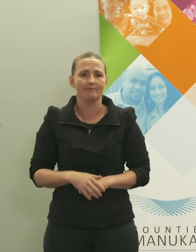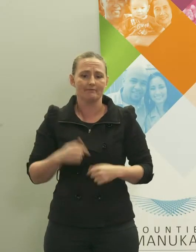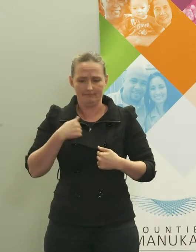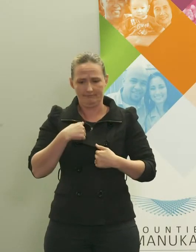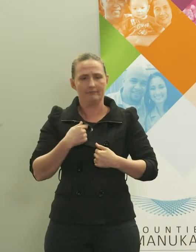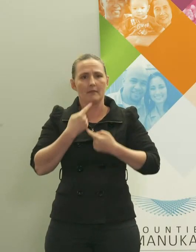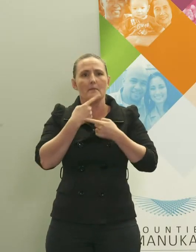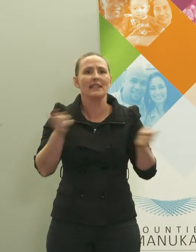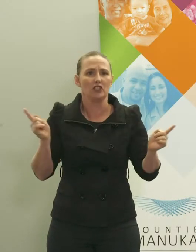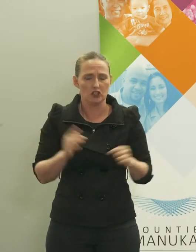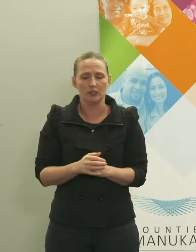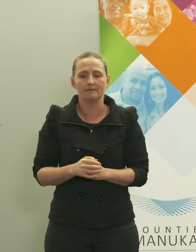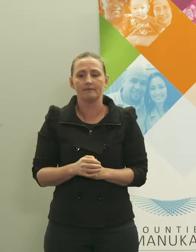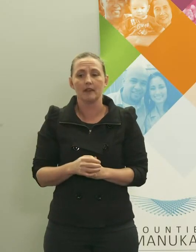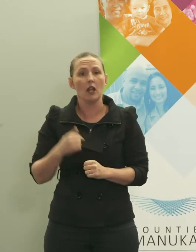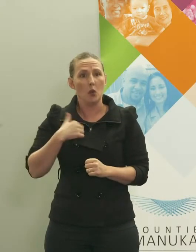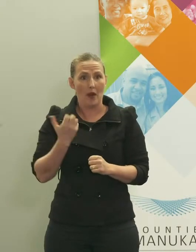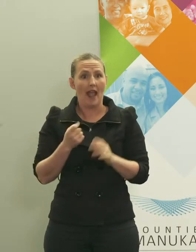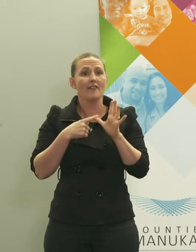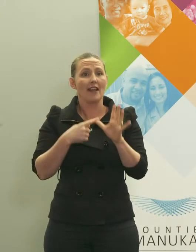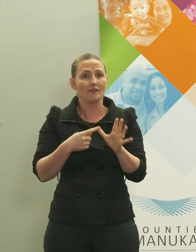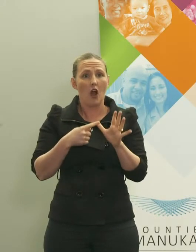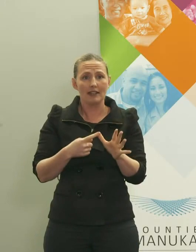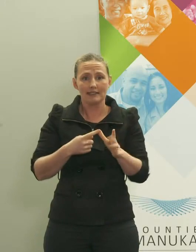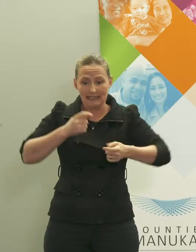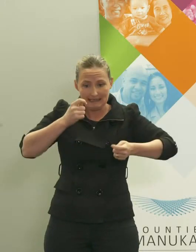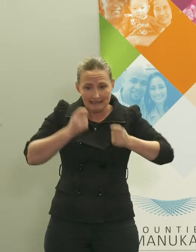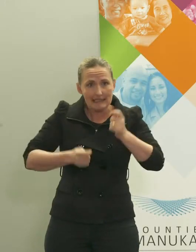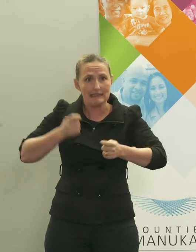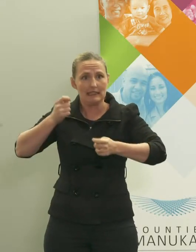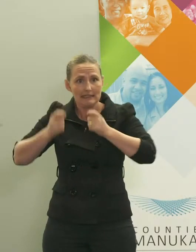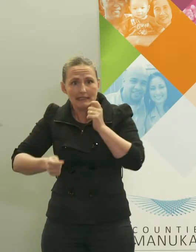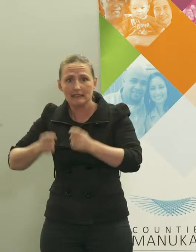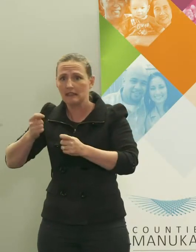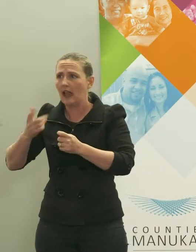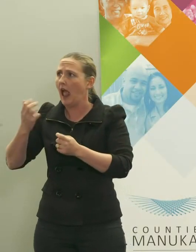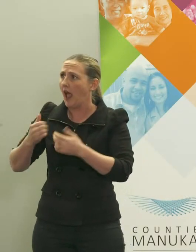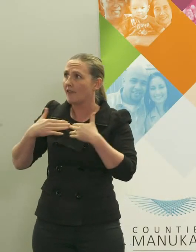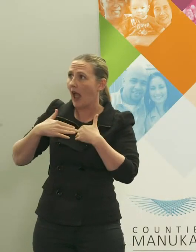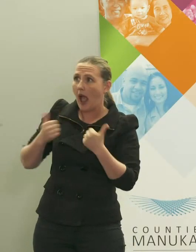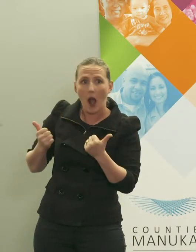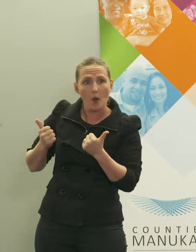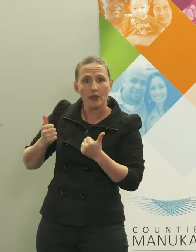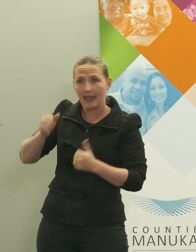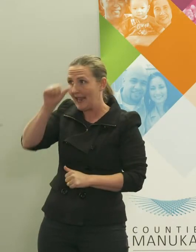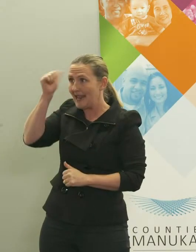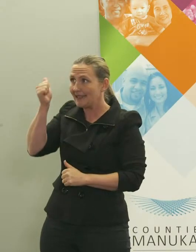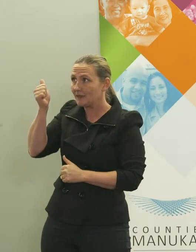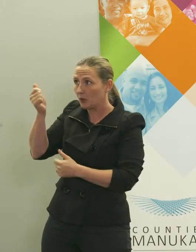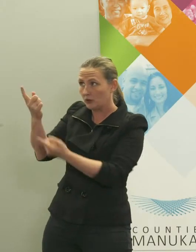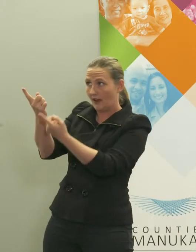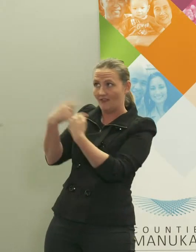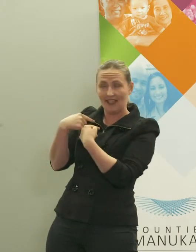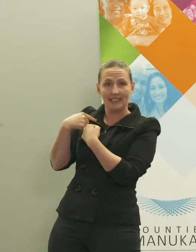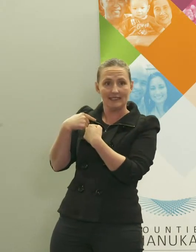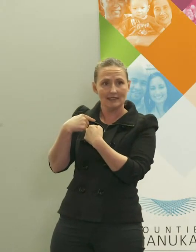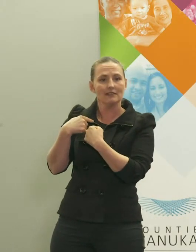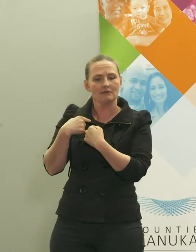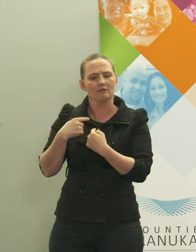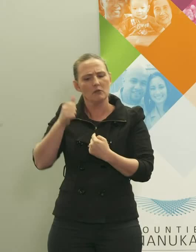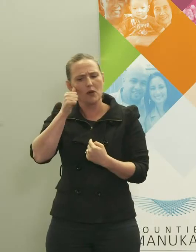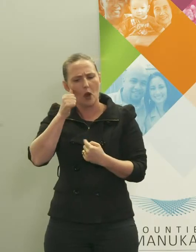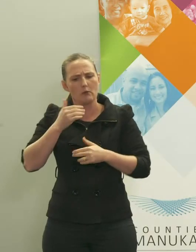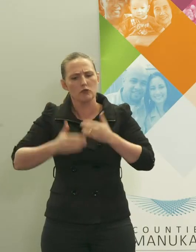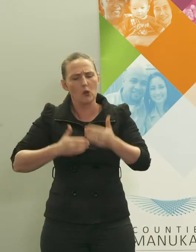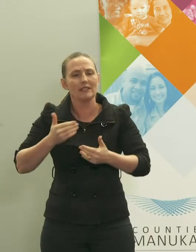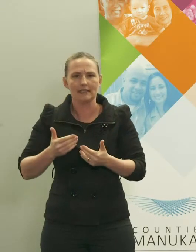advice rigorously tested. We get a variety of different, public health experts feeding into that process. It is safe to have your kids